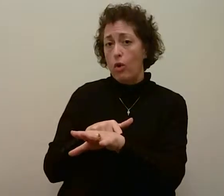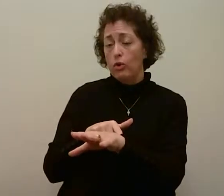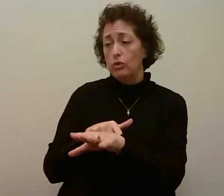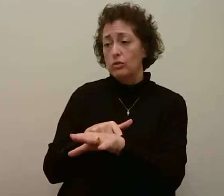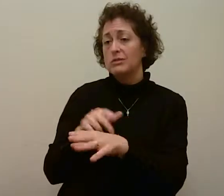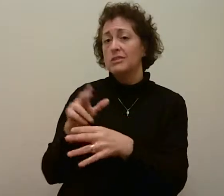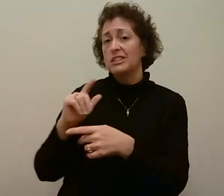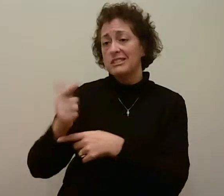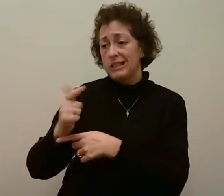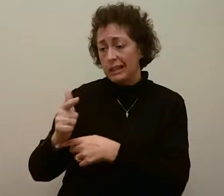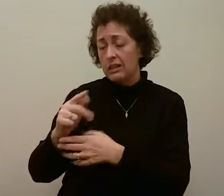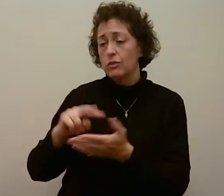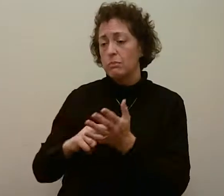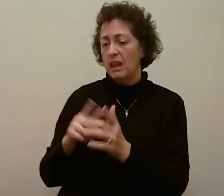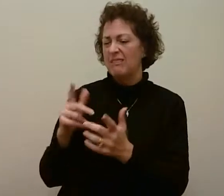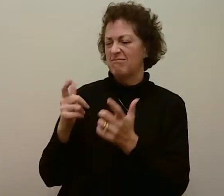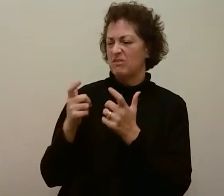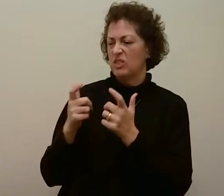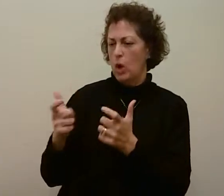of information, full paragraphs, or even full speeches.